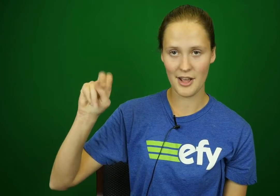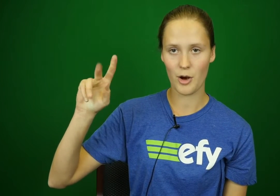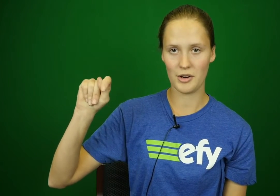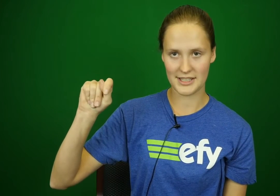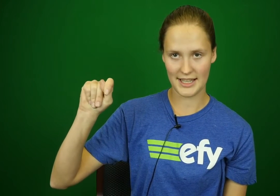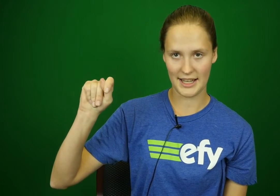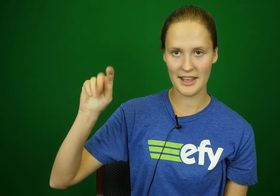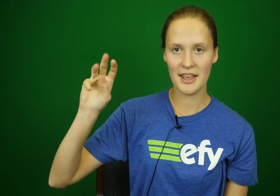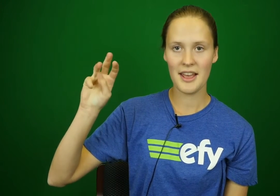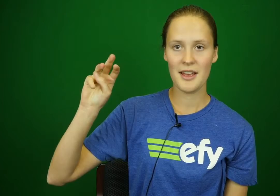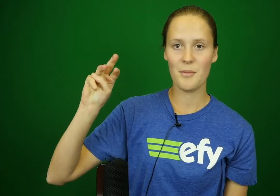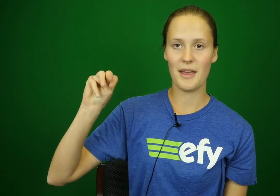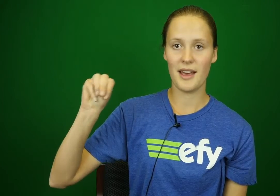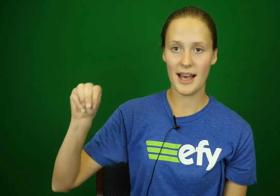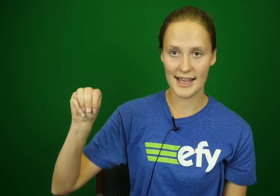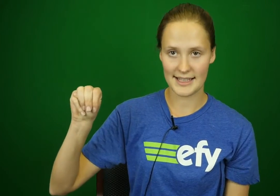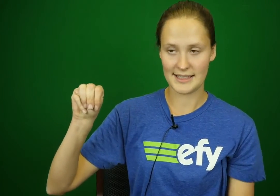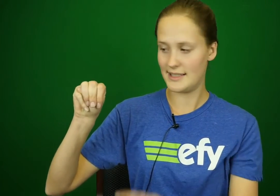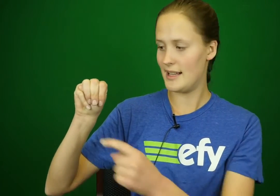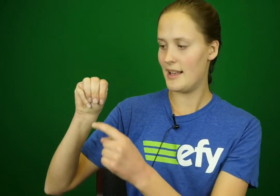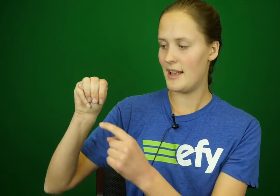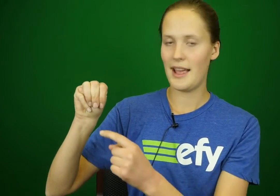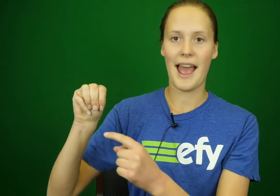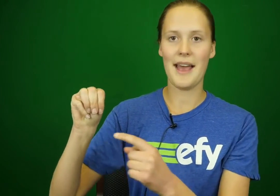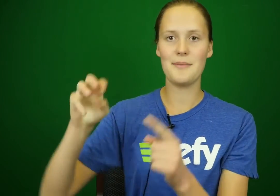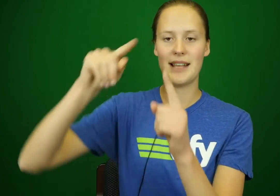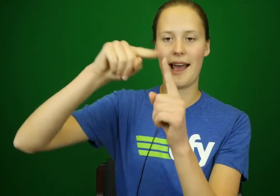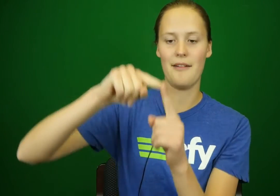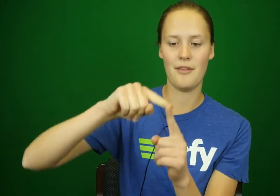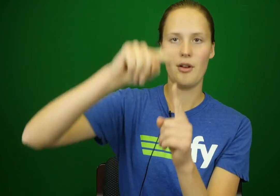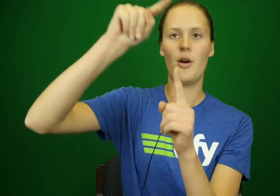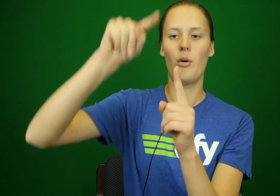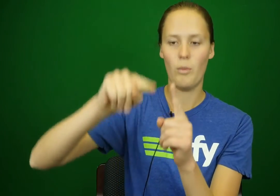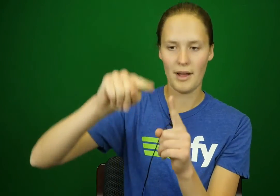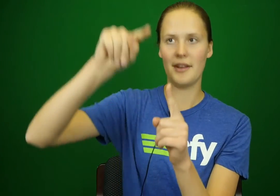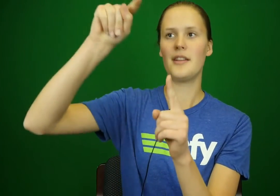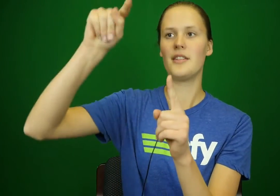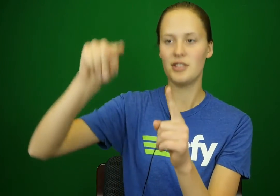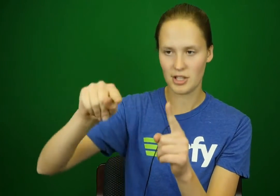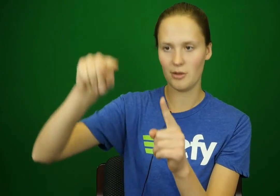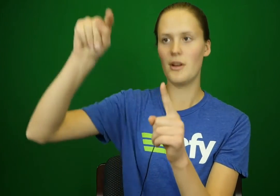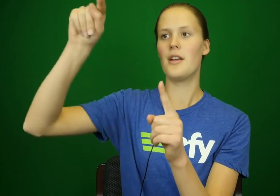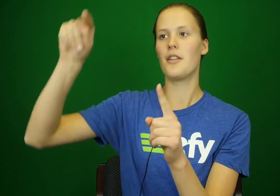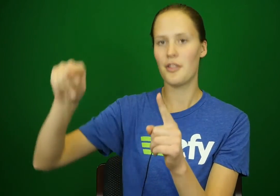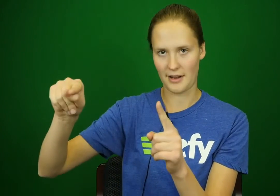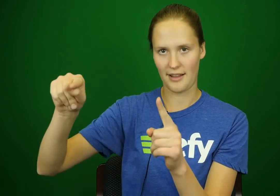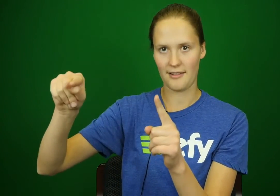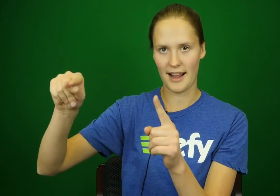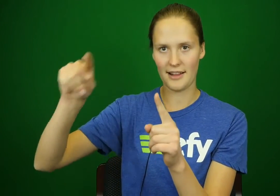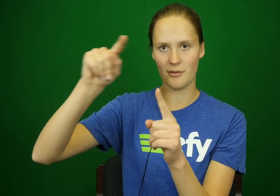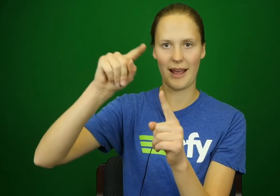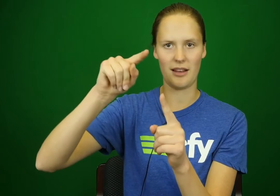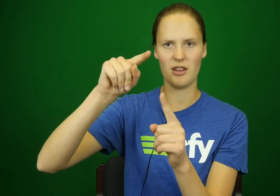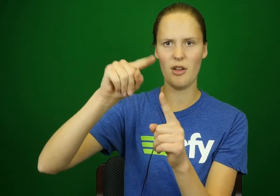or a T because M's have 1, 2, 3, right? Wait, no they